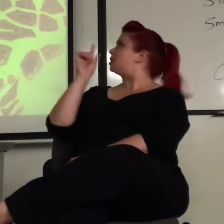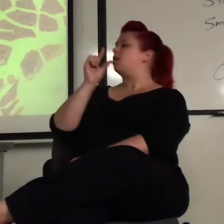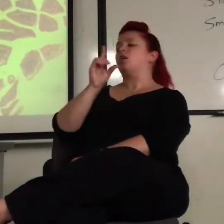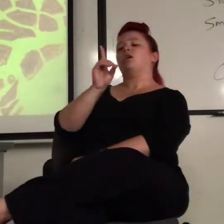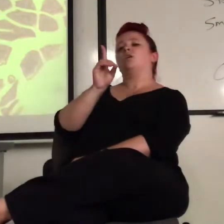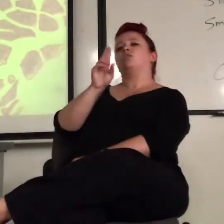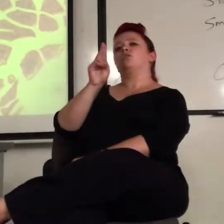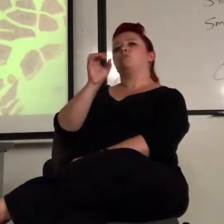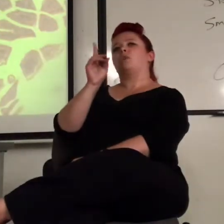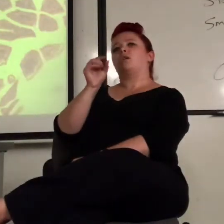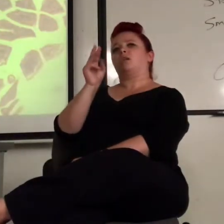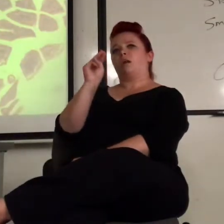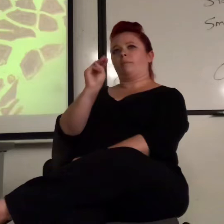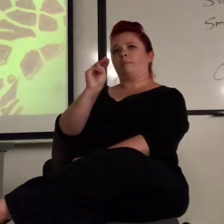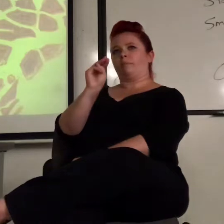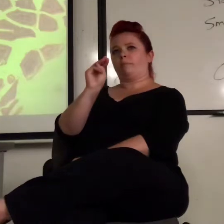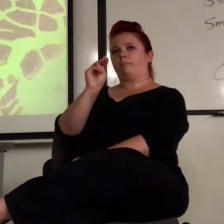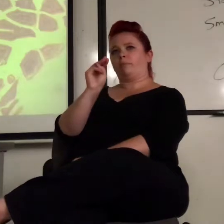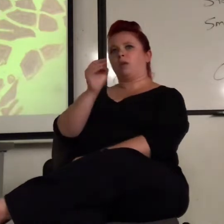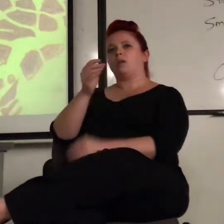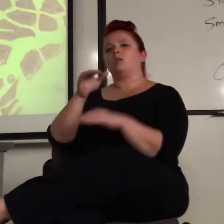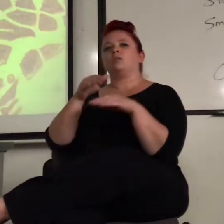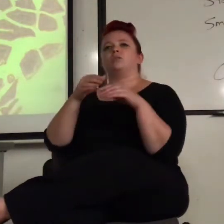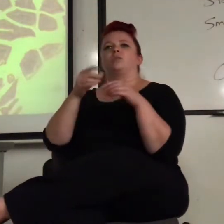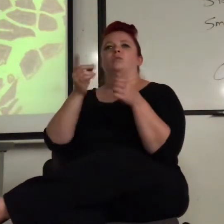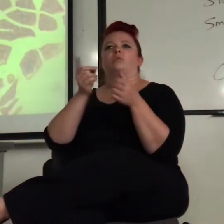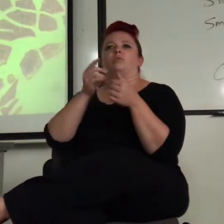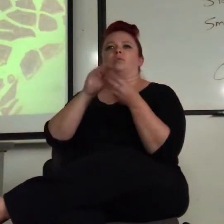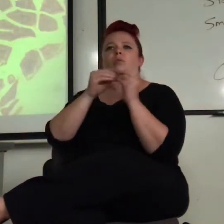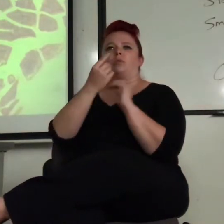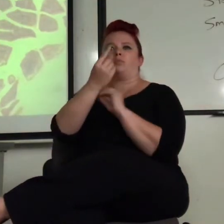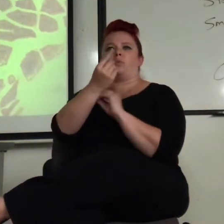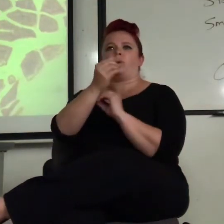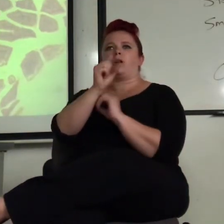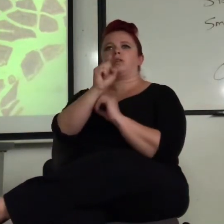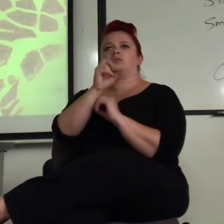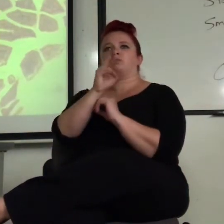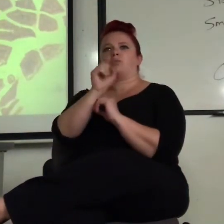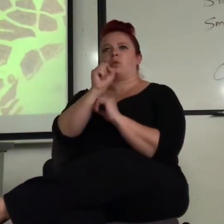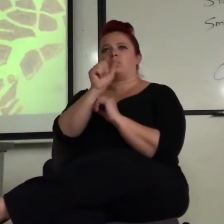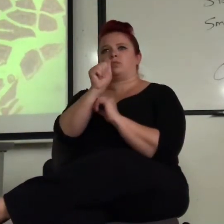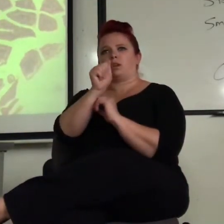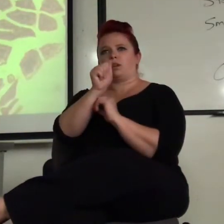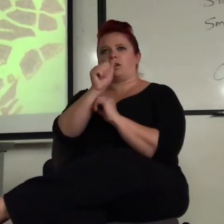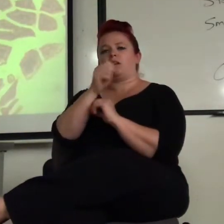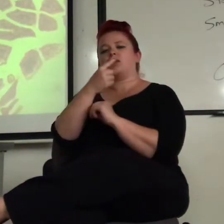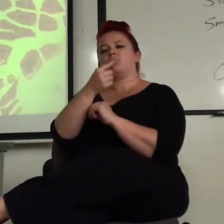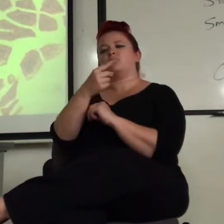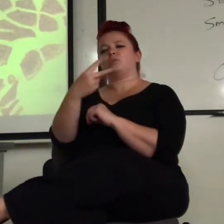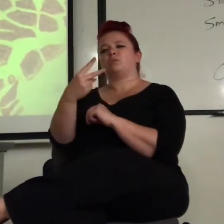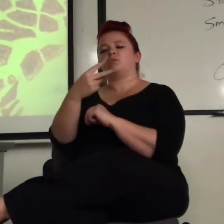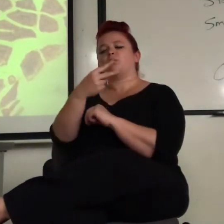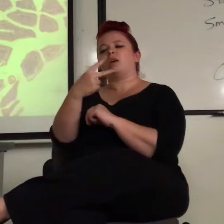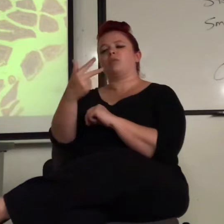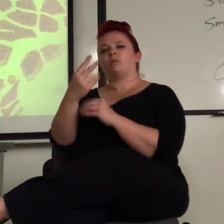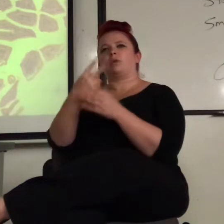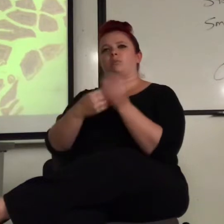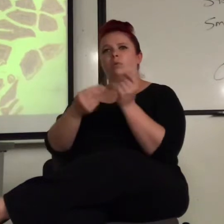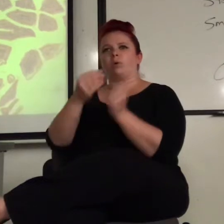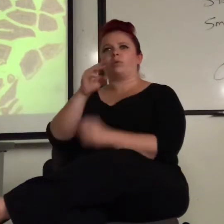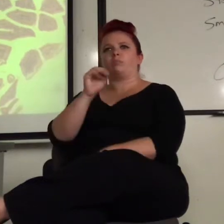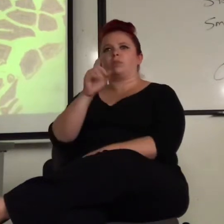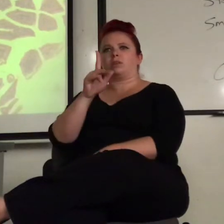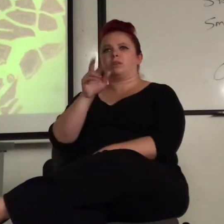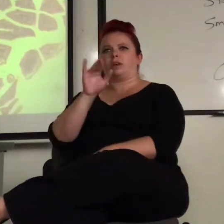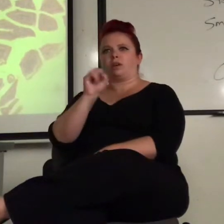Let's look at the layers. Number 1, serosa. 2 and 3 are muscularis externa. That's the circular.